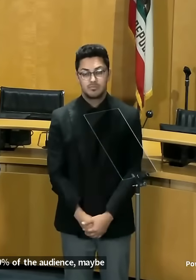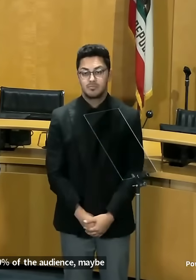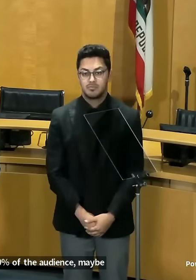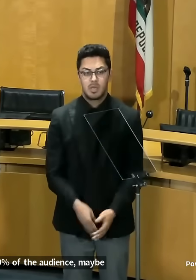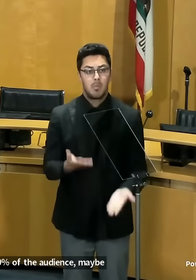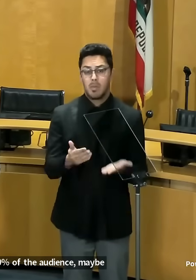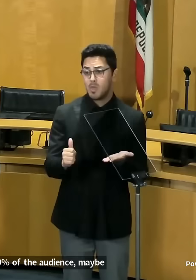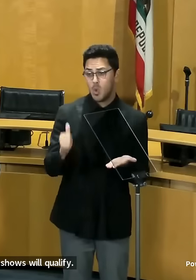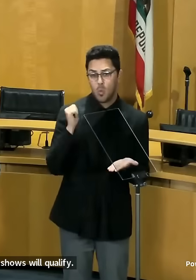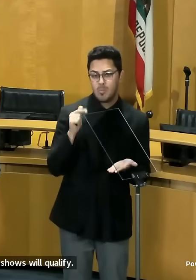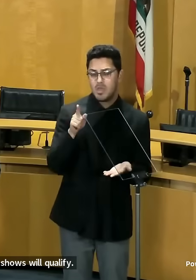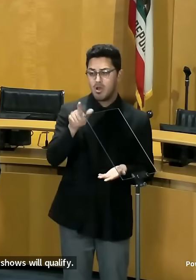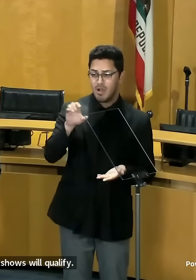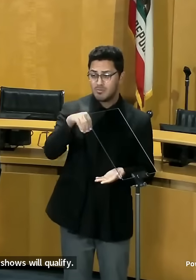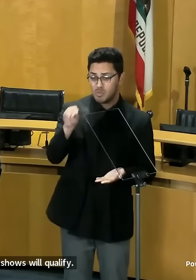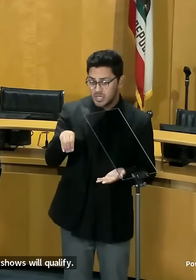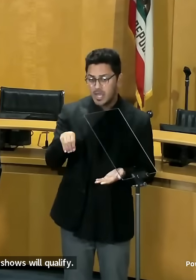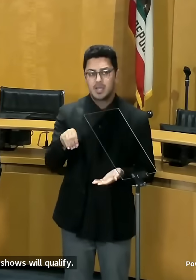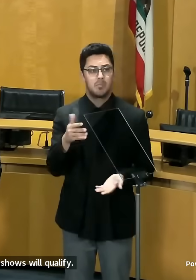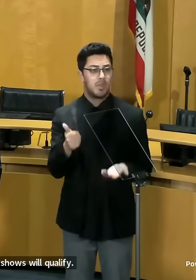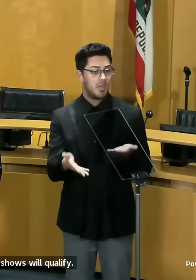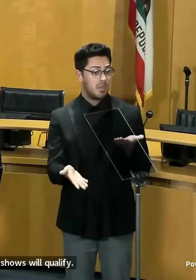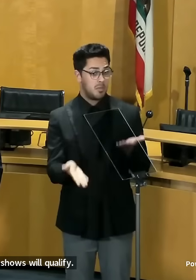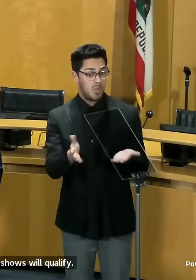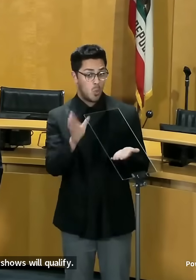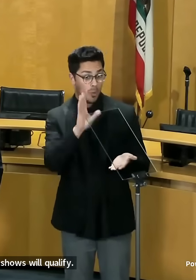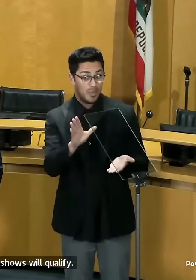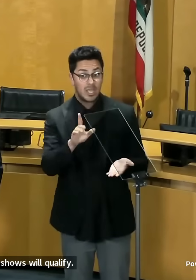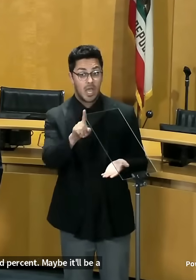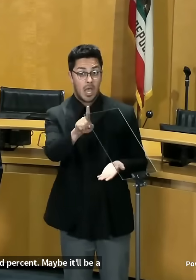it won't be 100%. Maybe it'll be